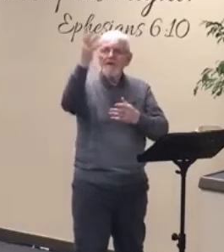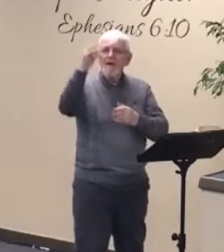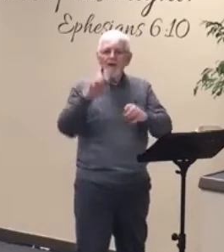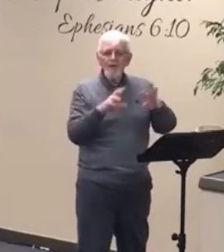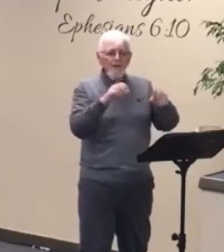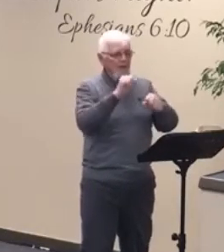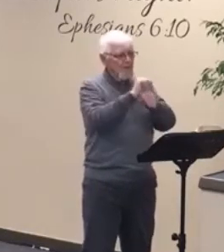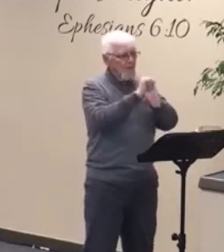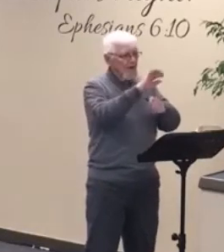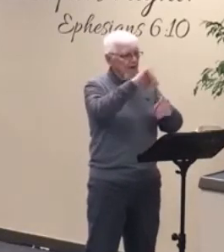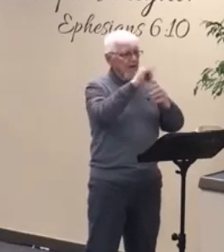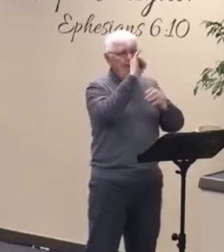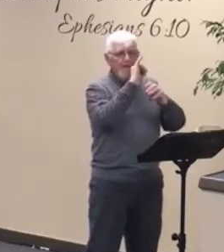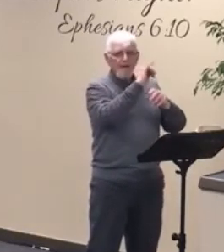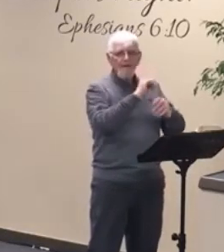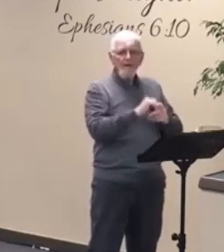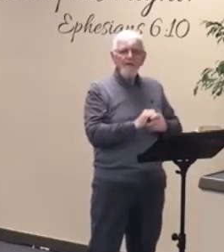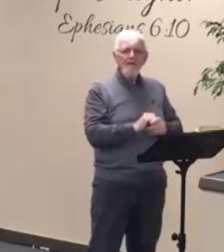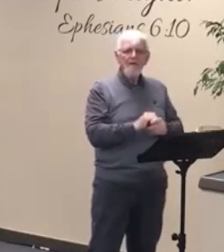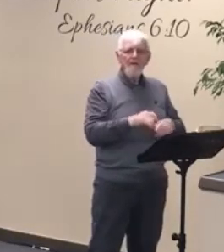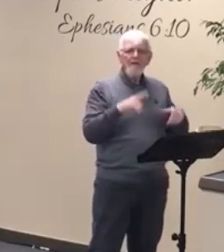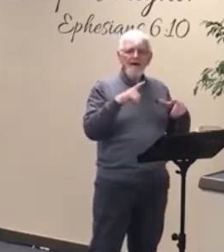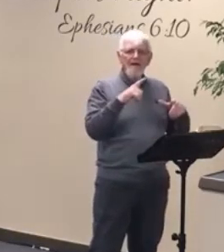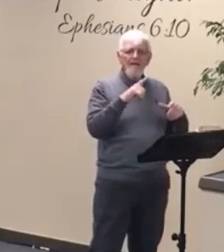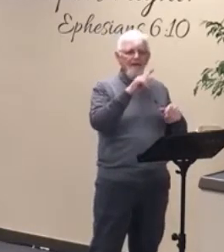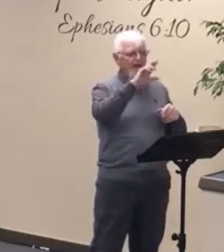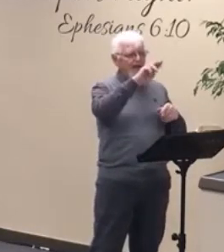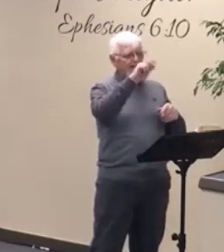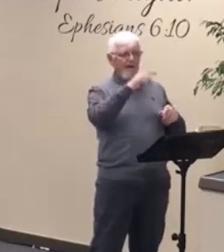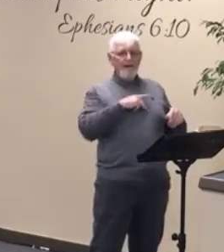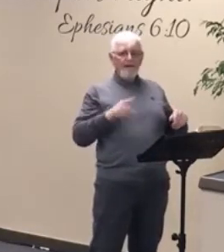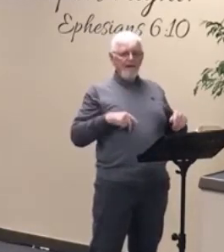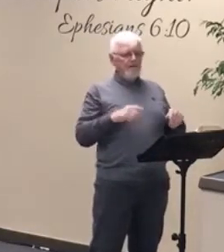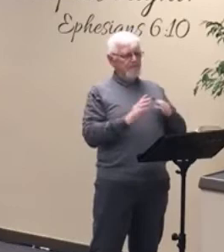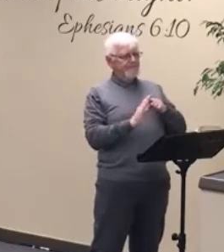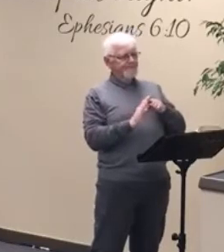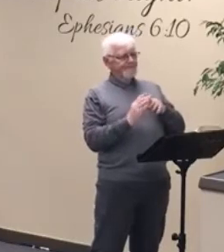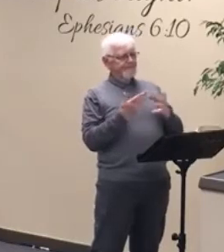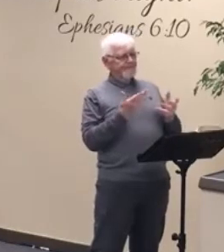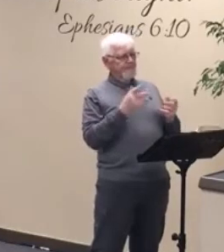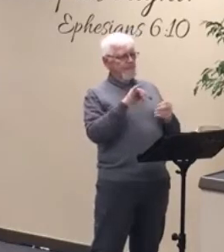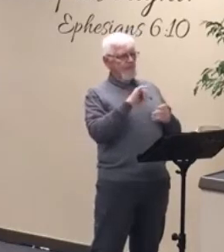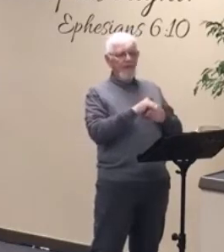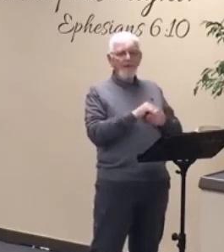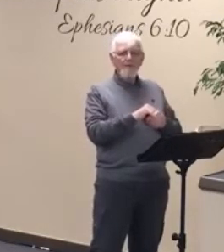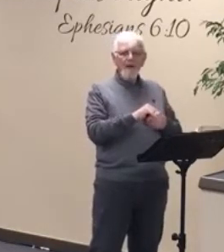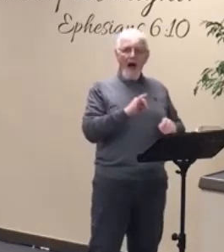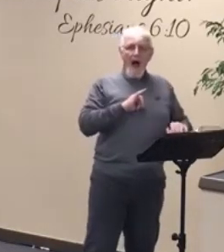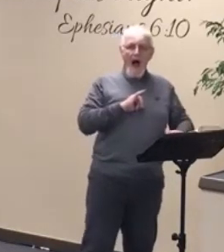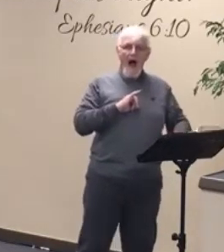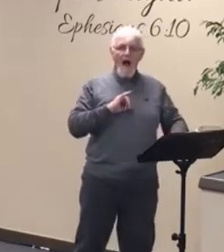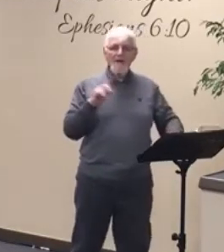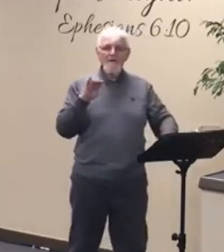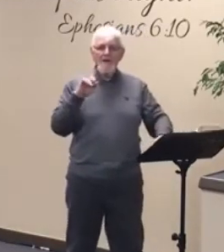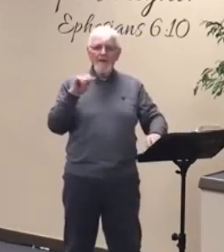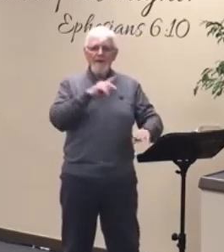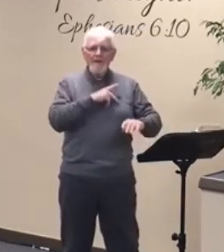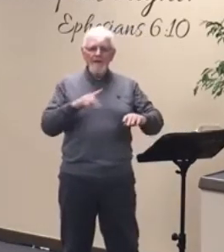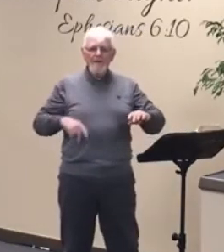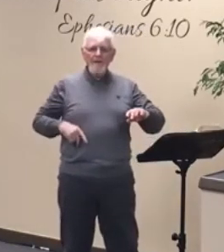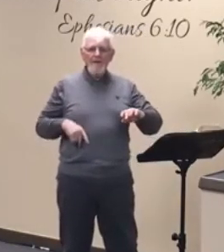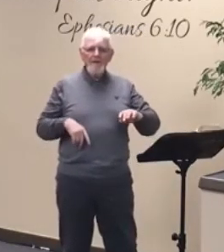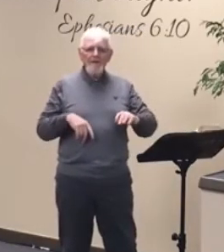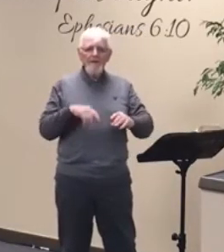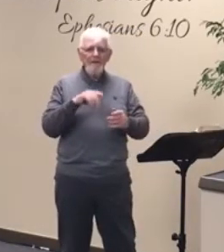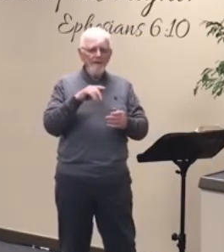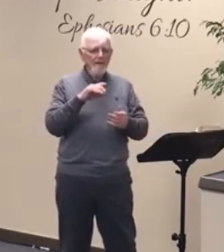in the nation of Israel's lives, and Nebuchadnezzar, you just have a sideline part of it. Now I, Nebuchadnezzar, after he was humbled,